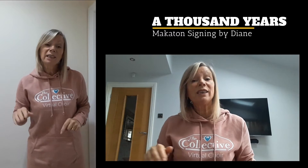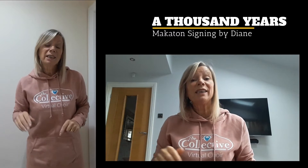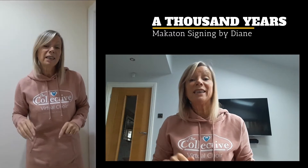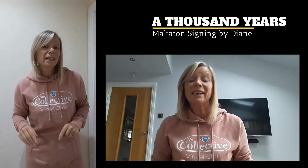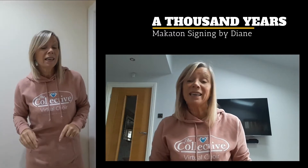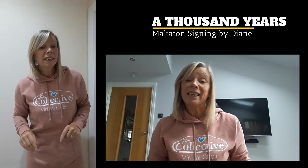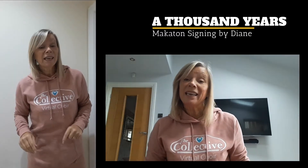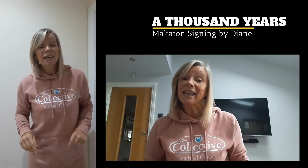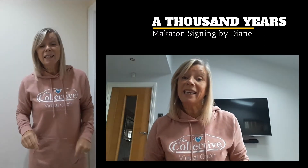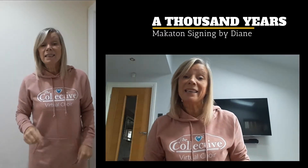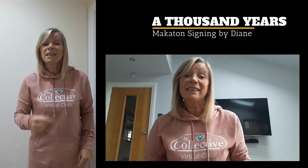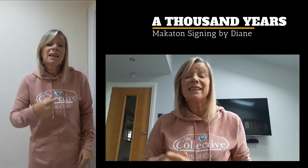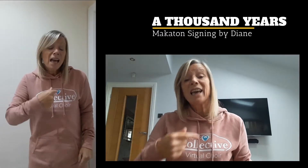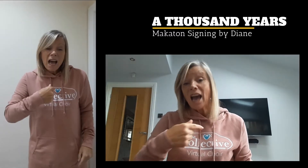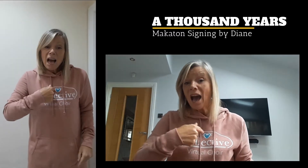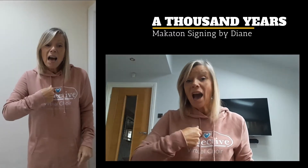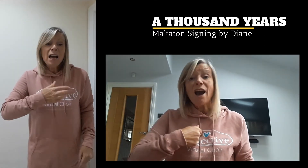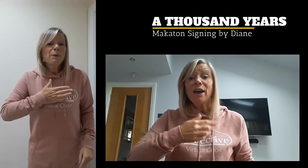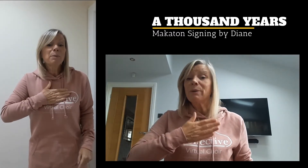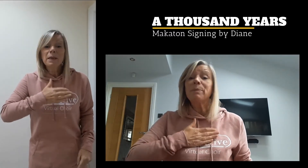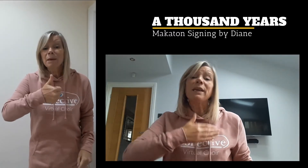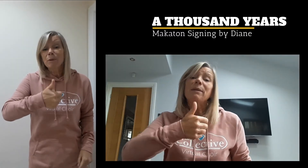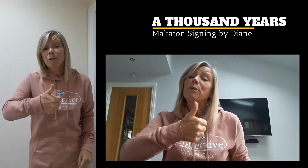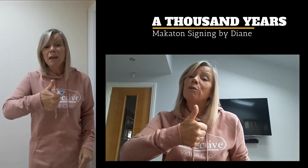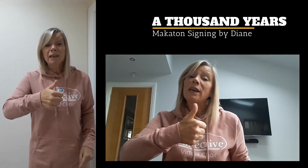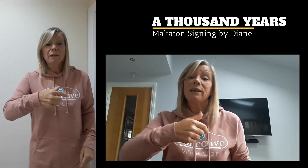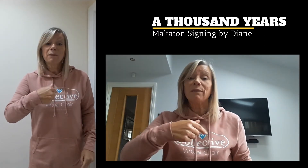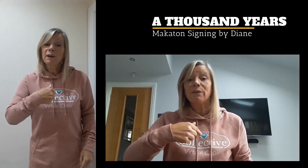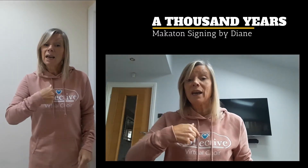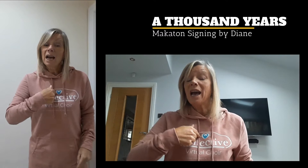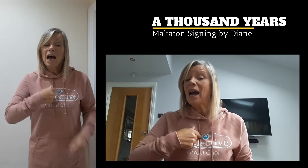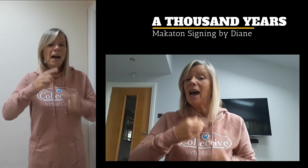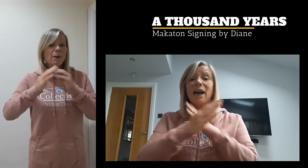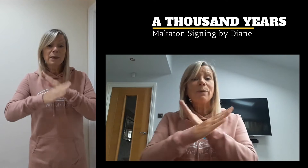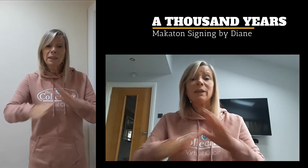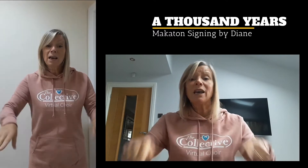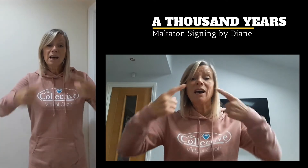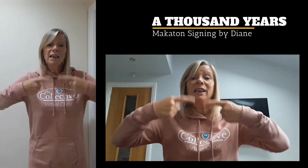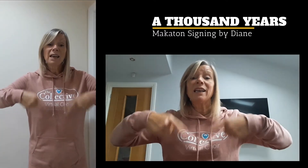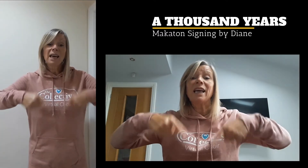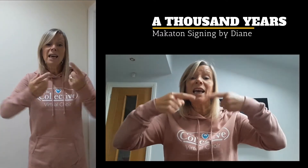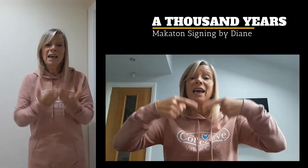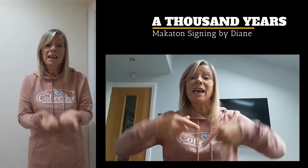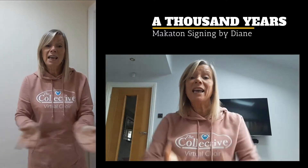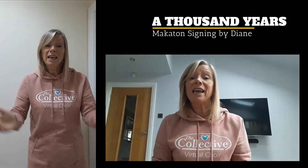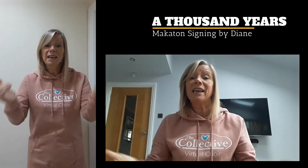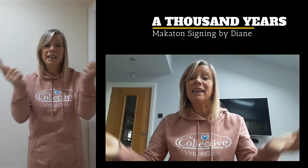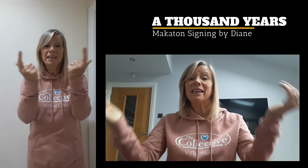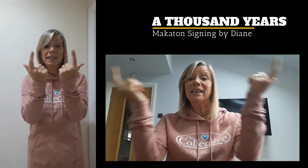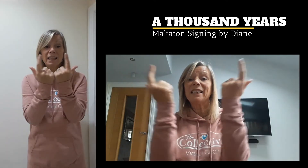she is. I will be brave. I will not